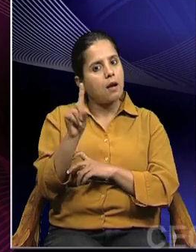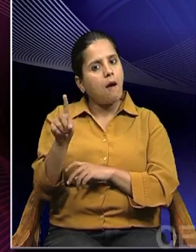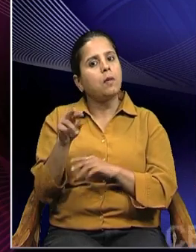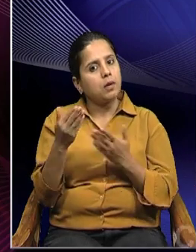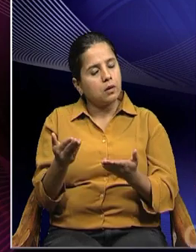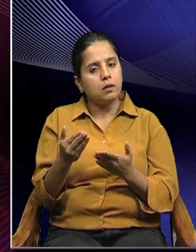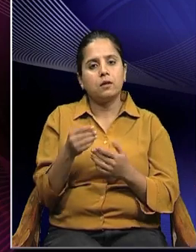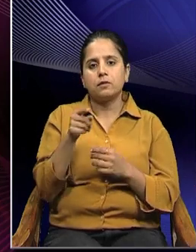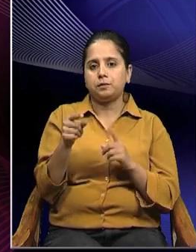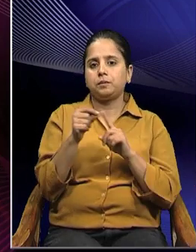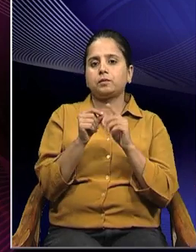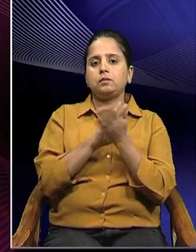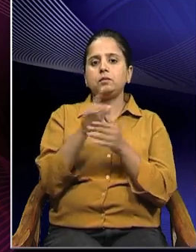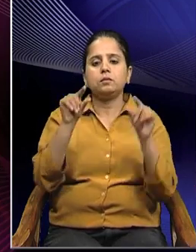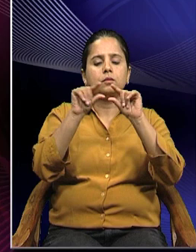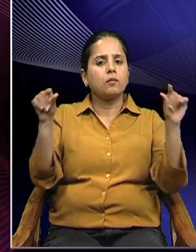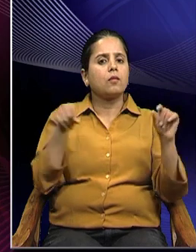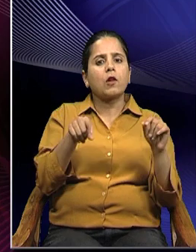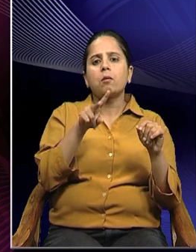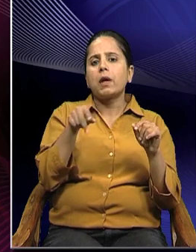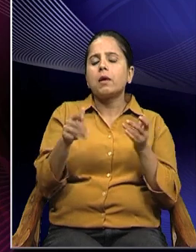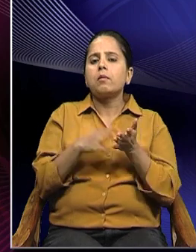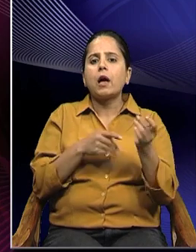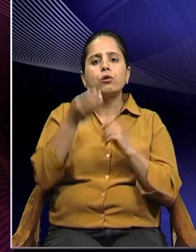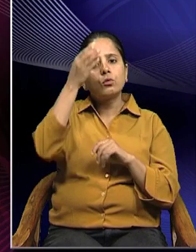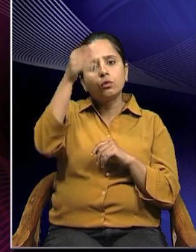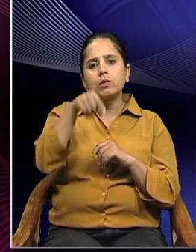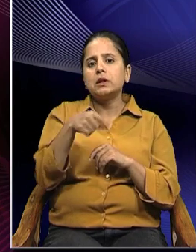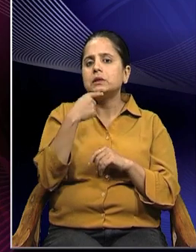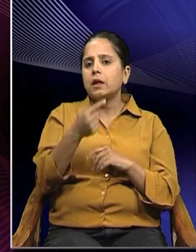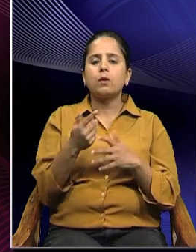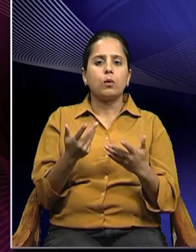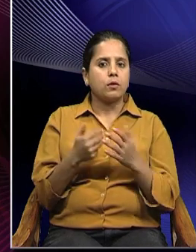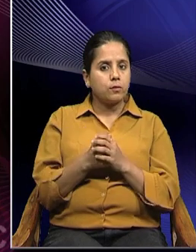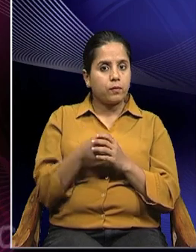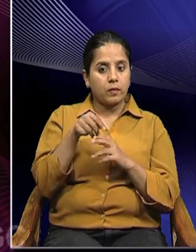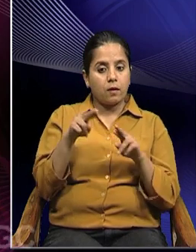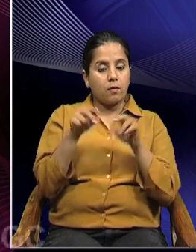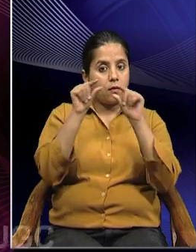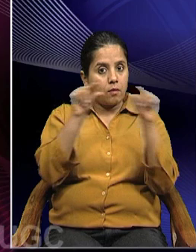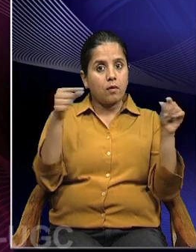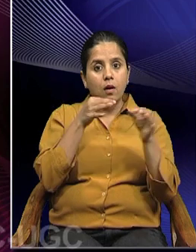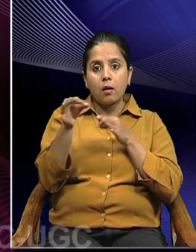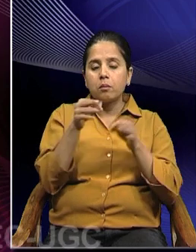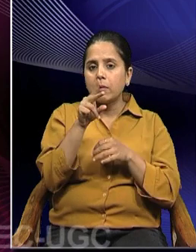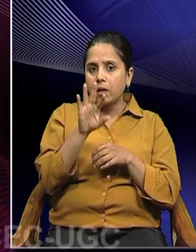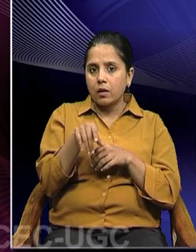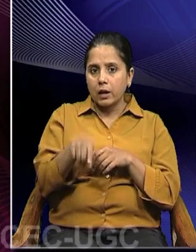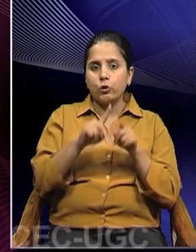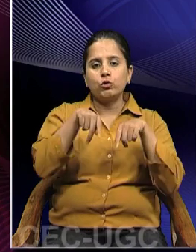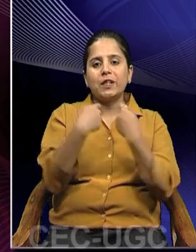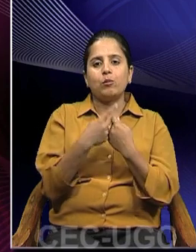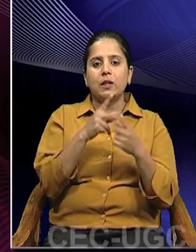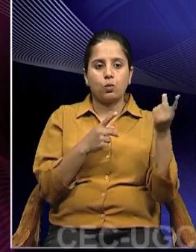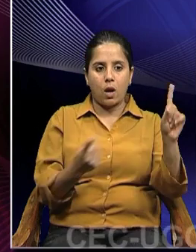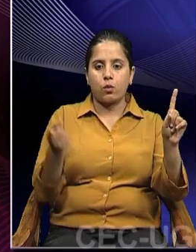So, this phrase, what is the equivalent management concept underlying into this? This phrase explains the meaning of teamwork as